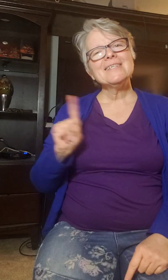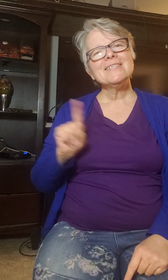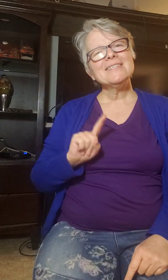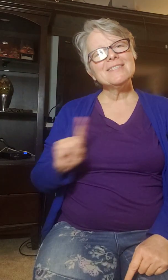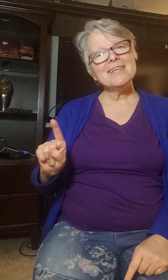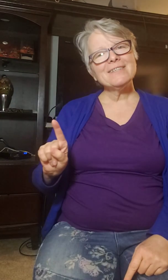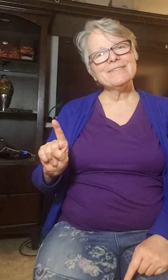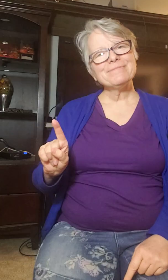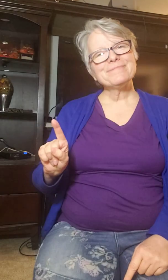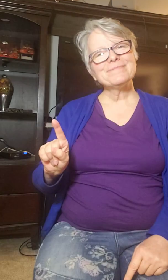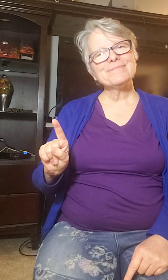Z,